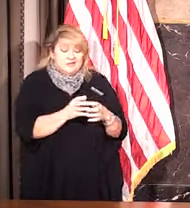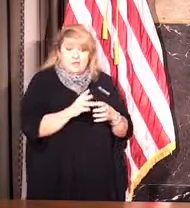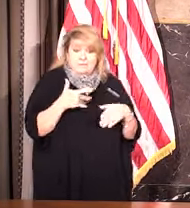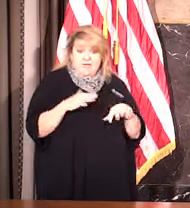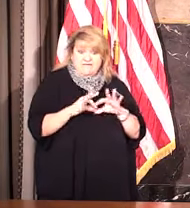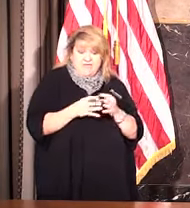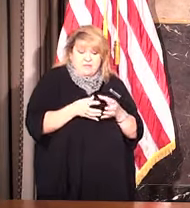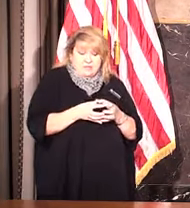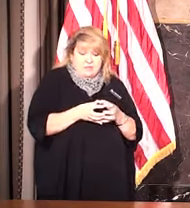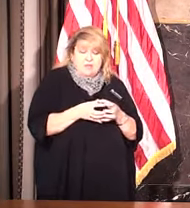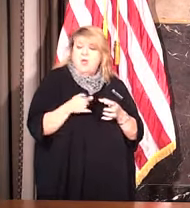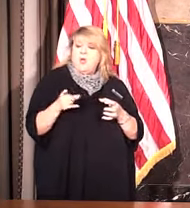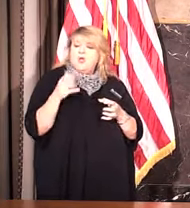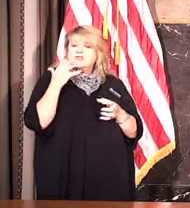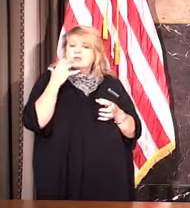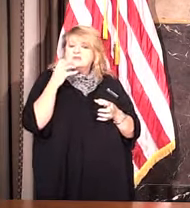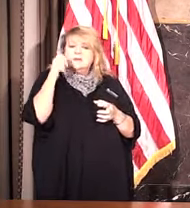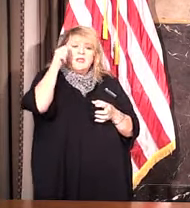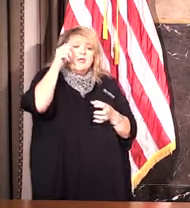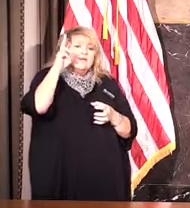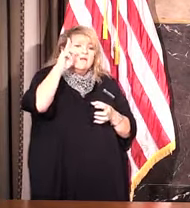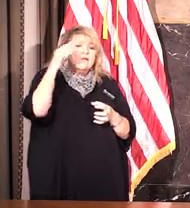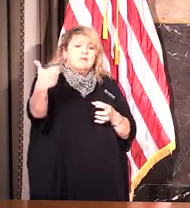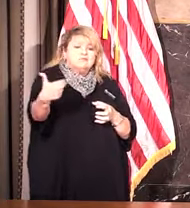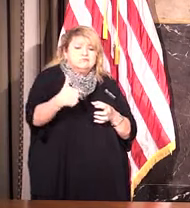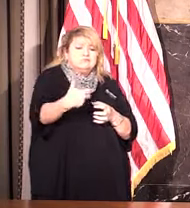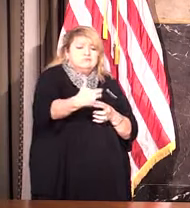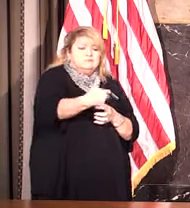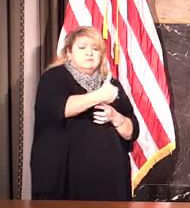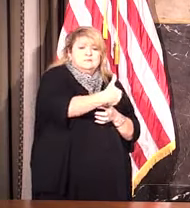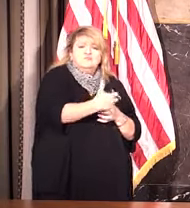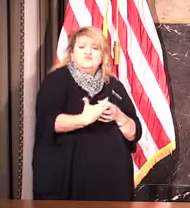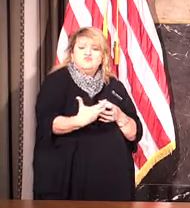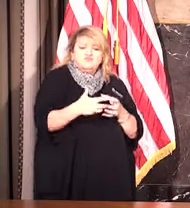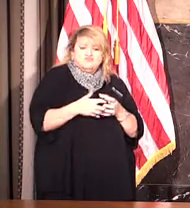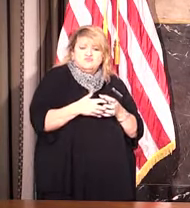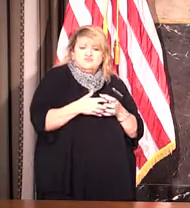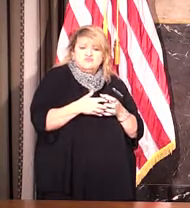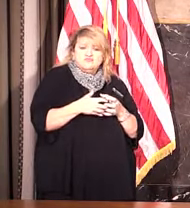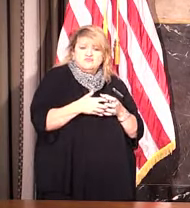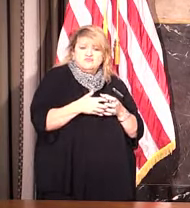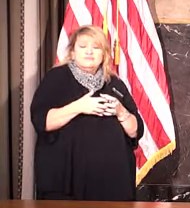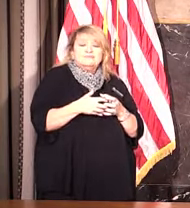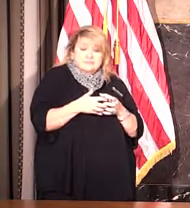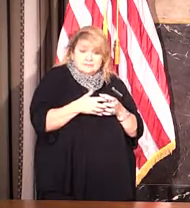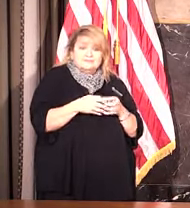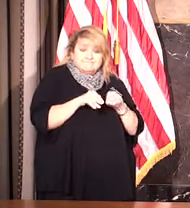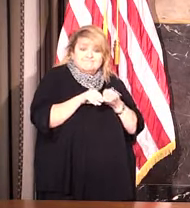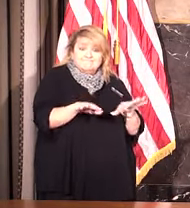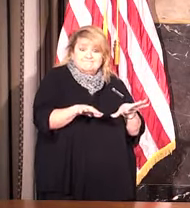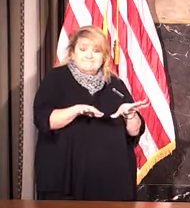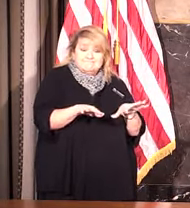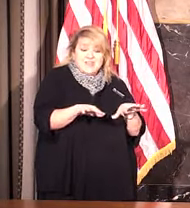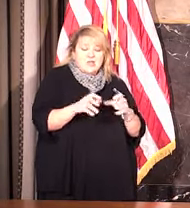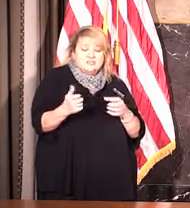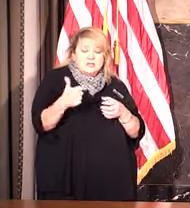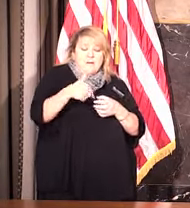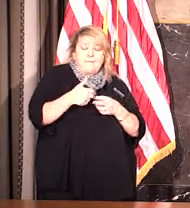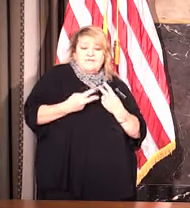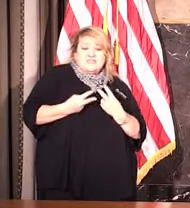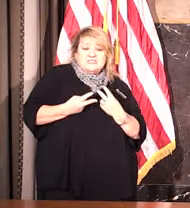in the privacy of one's home, driving large increases in COVID across the country